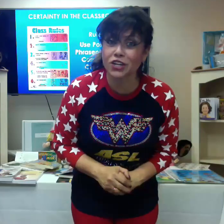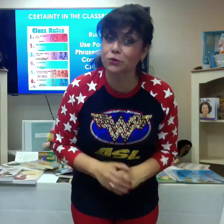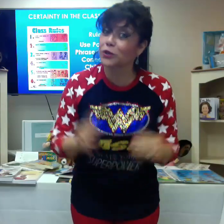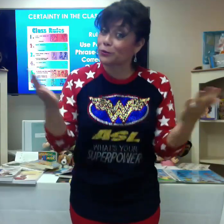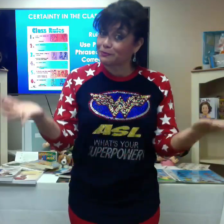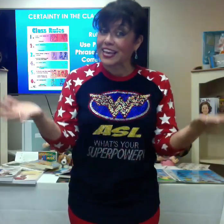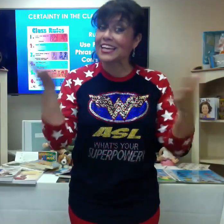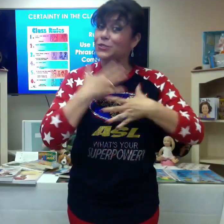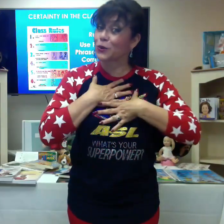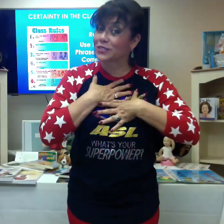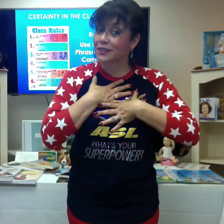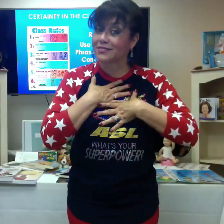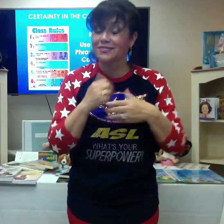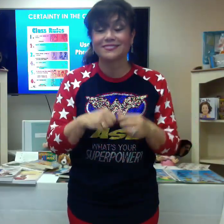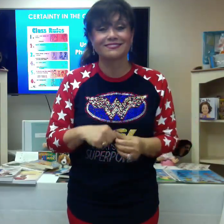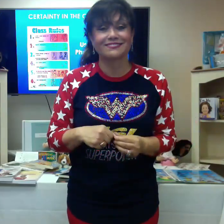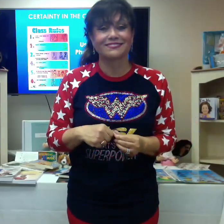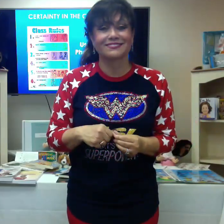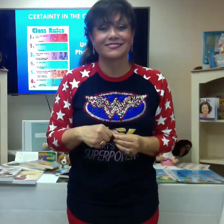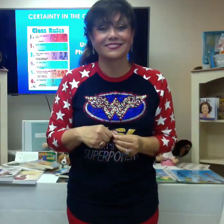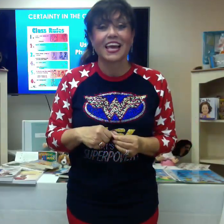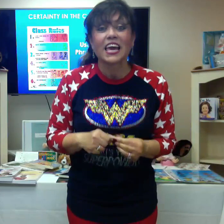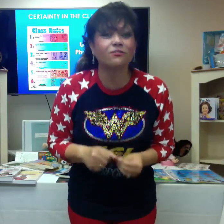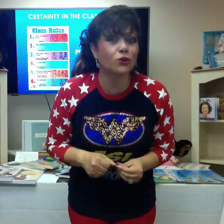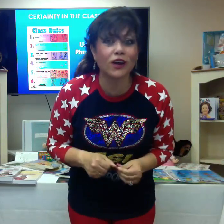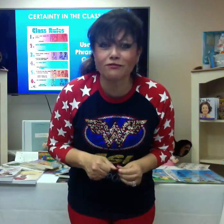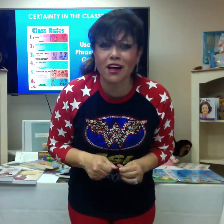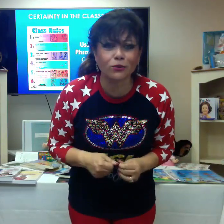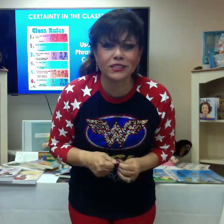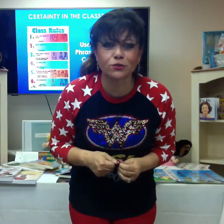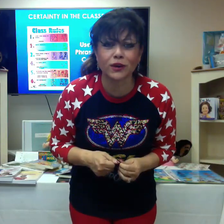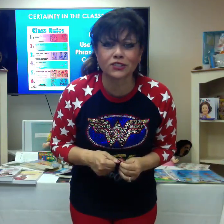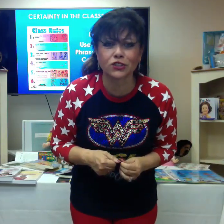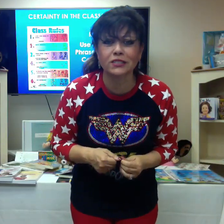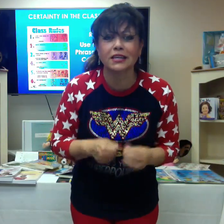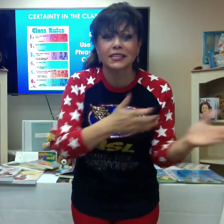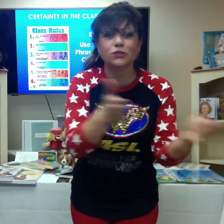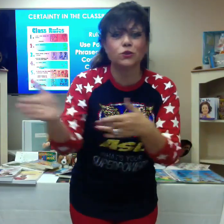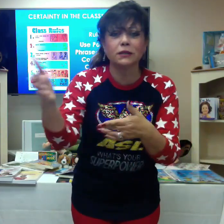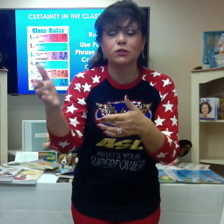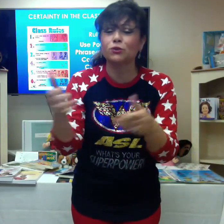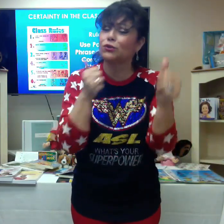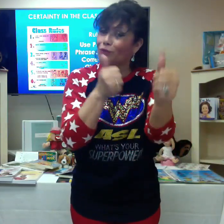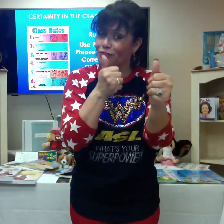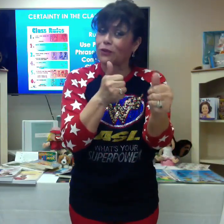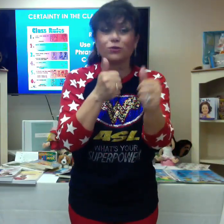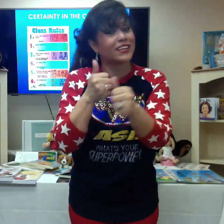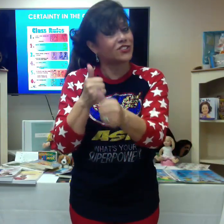other, we go, hands to ourselves. If they're not following the directions that you need them to do, you go, follow